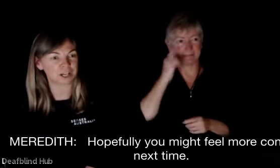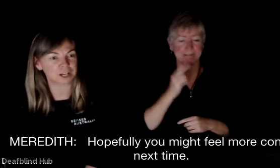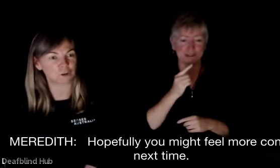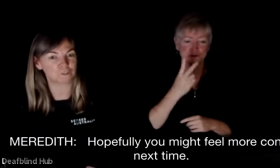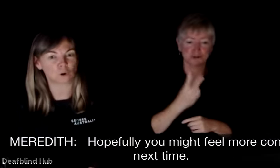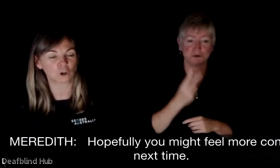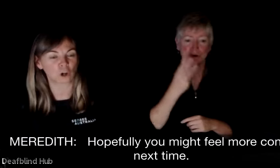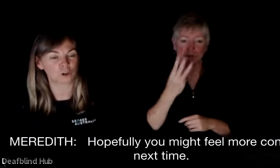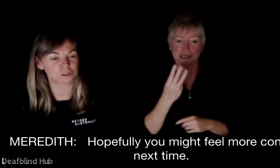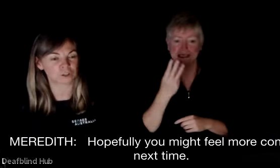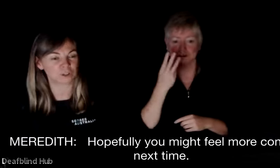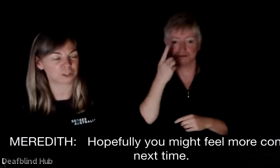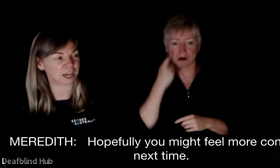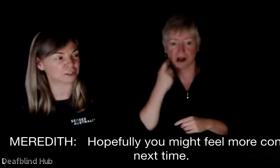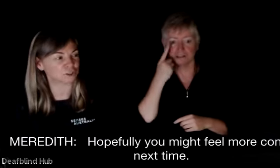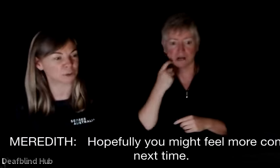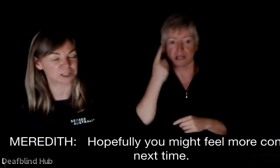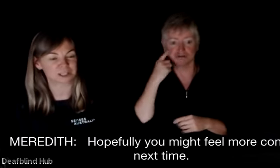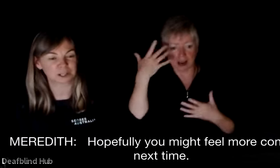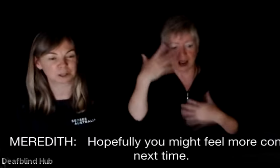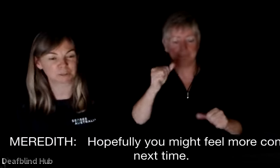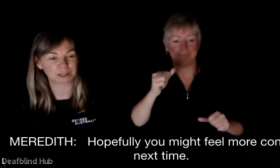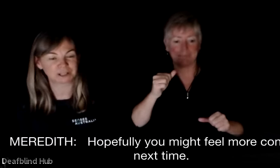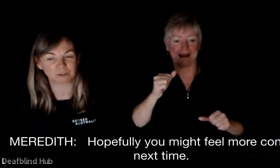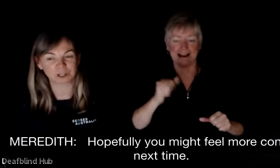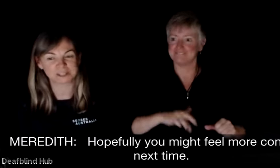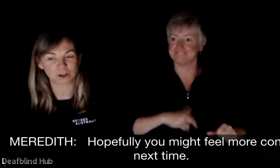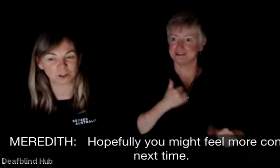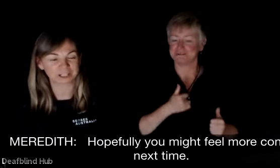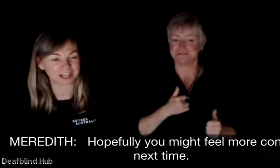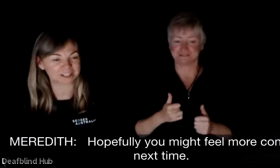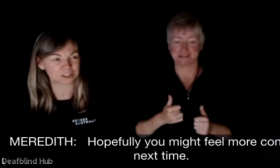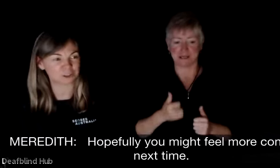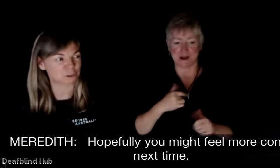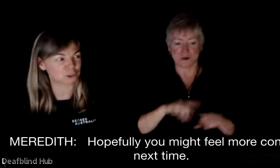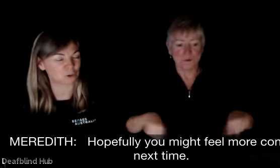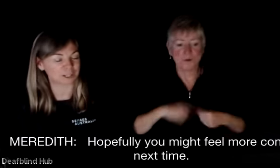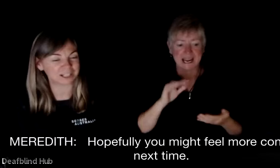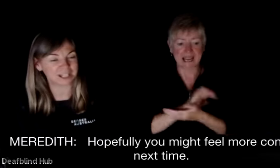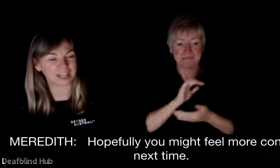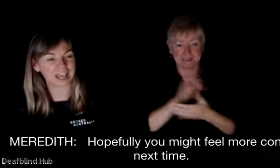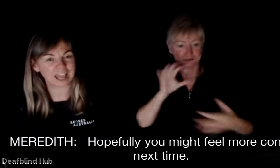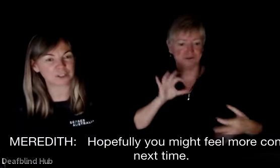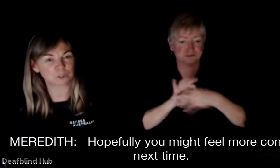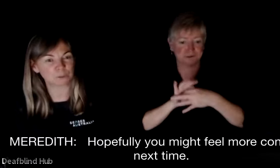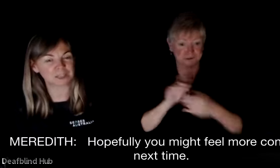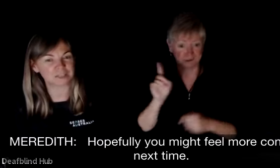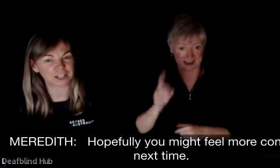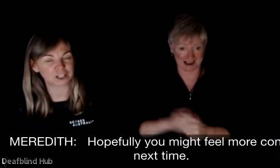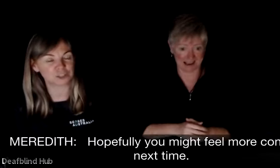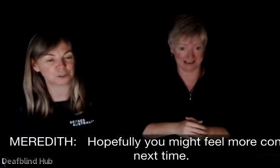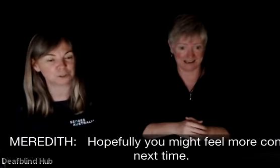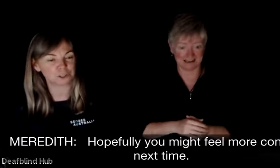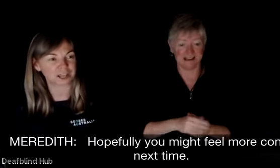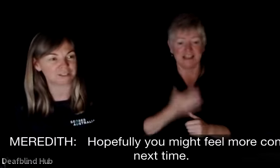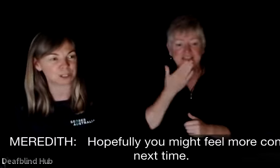or 3 or 4 goes to learn how to do it. But we're so glad you could join. And Wilma,